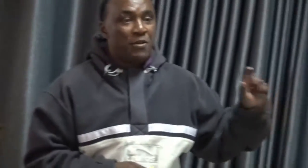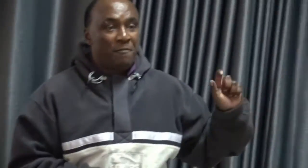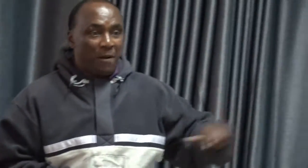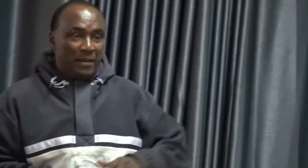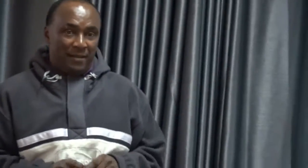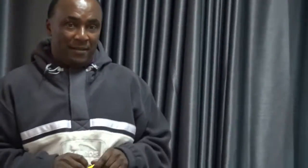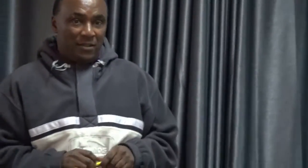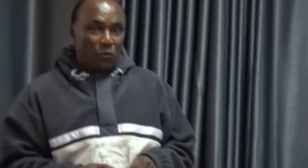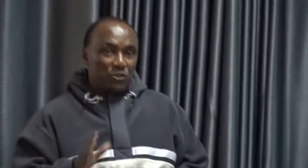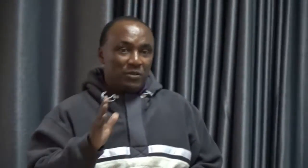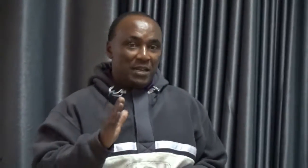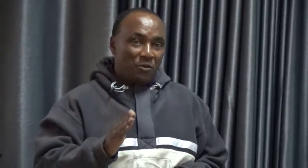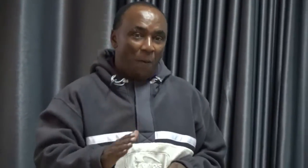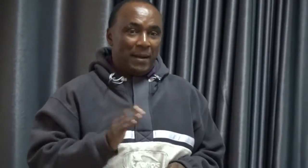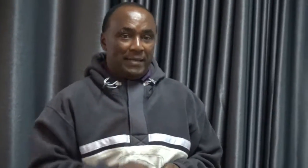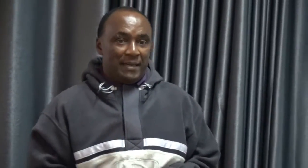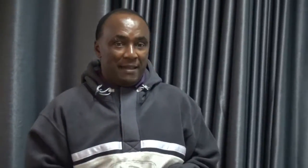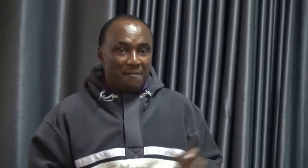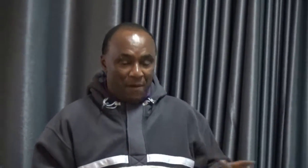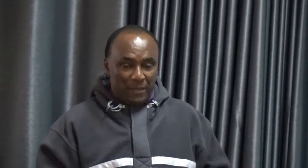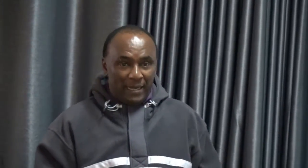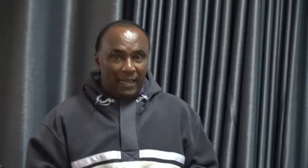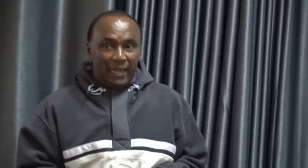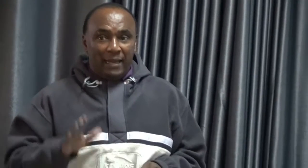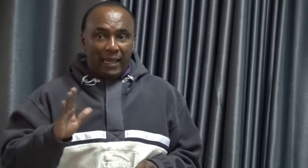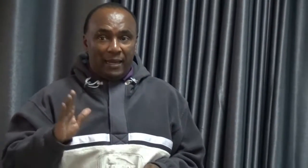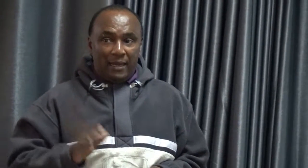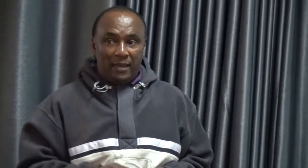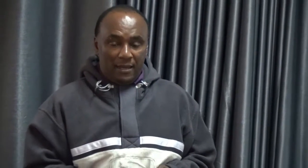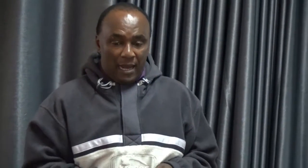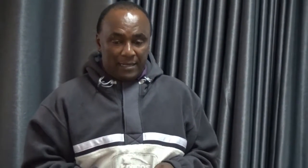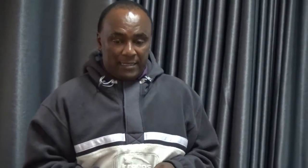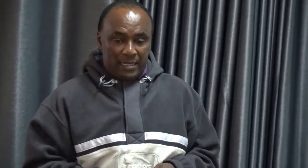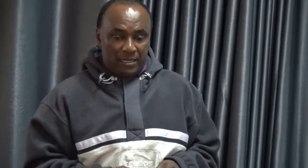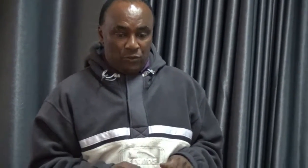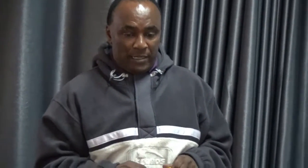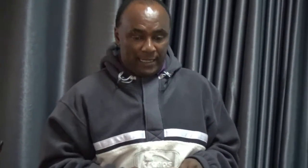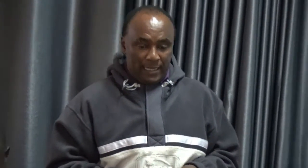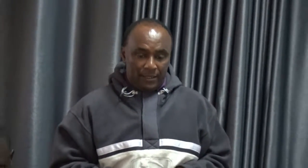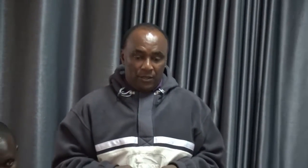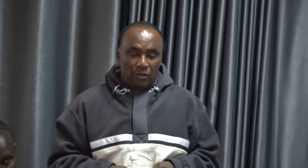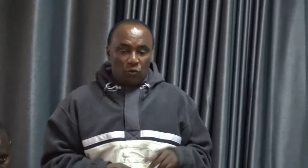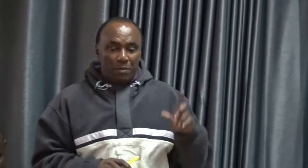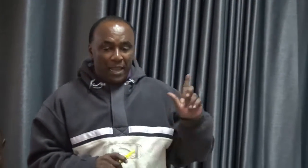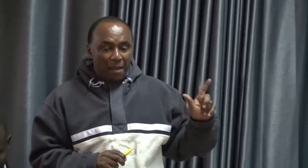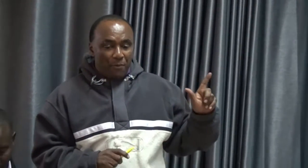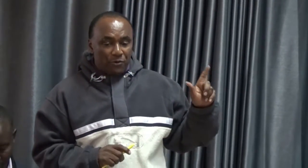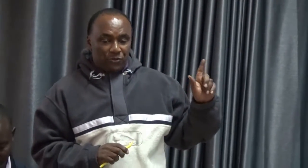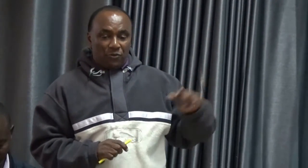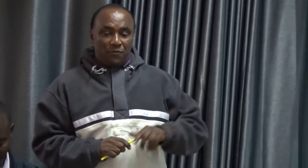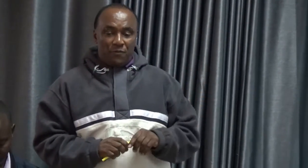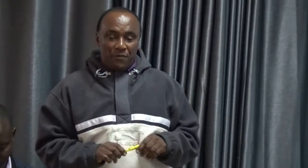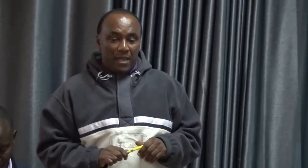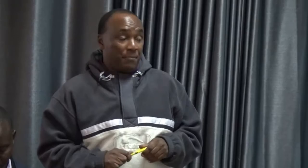interaction with the family. So we should incorporate the family in any undertaking that we are taking to be able